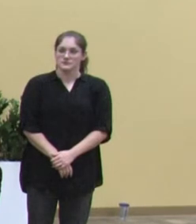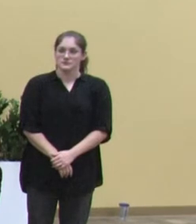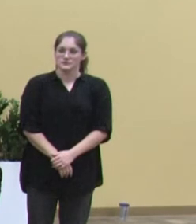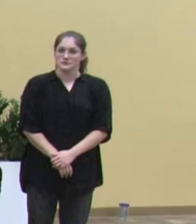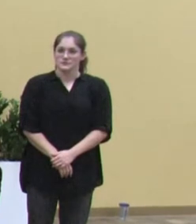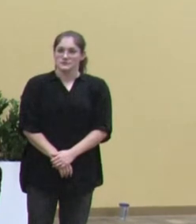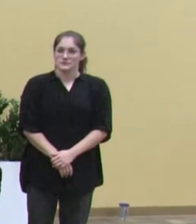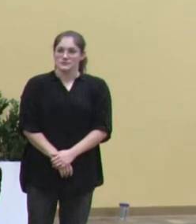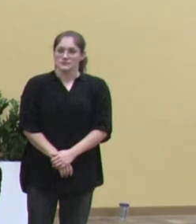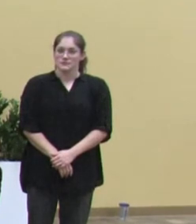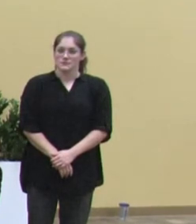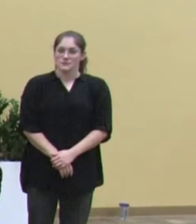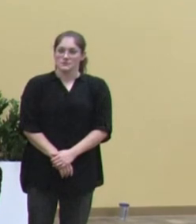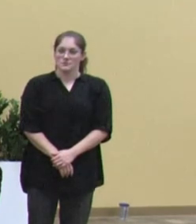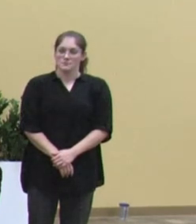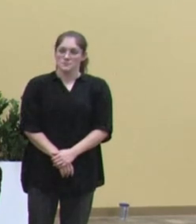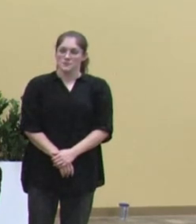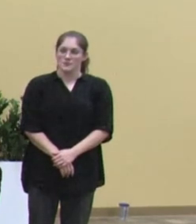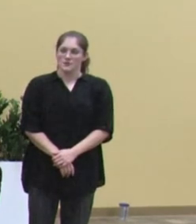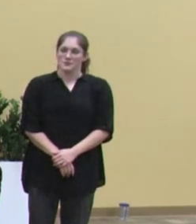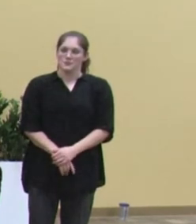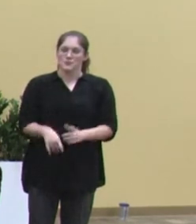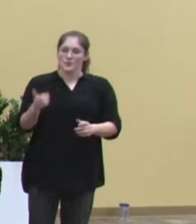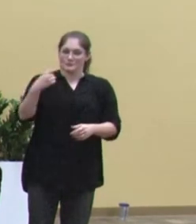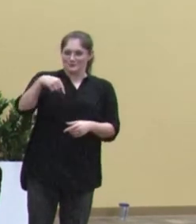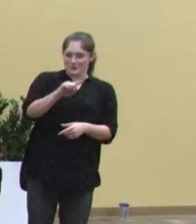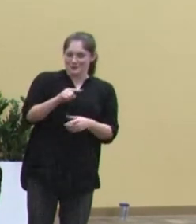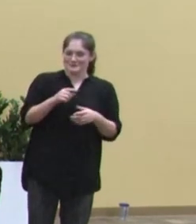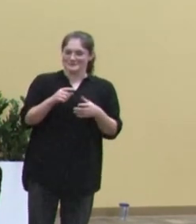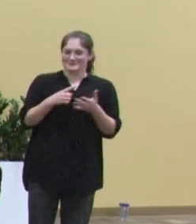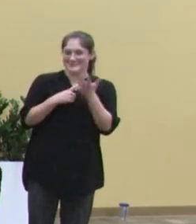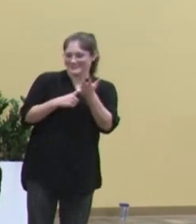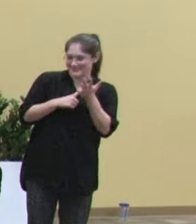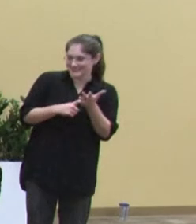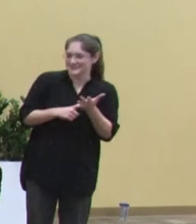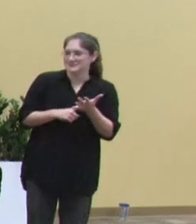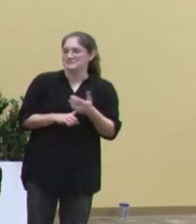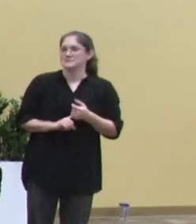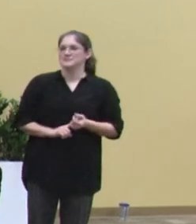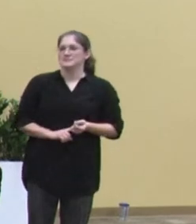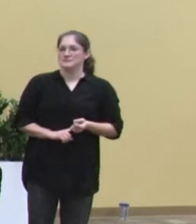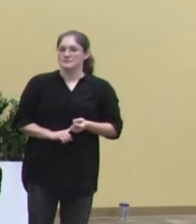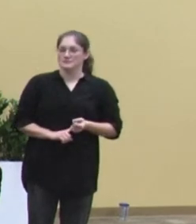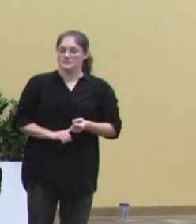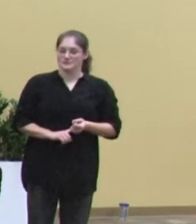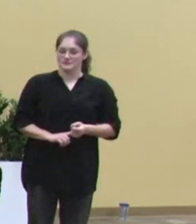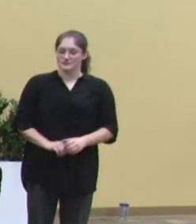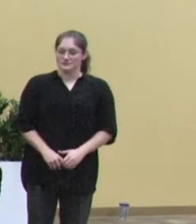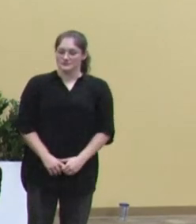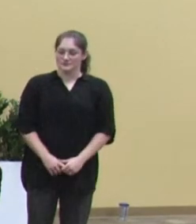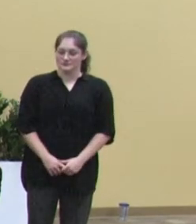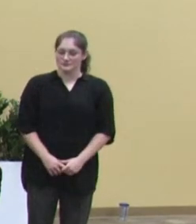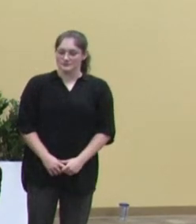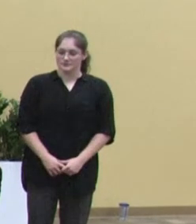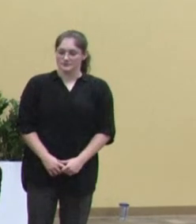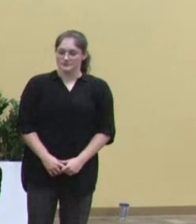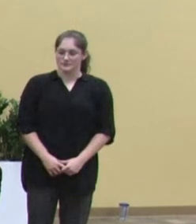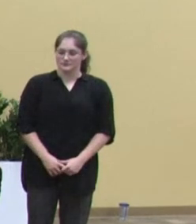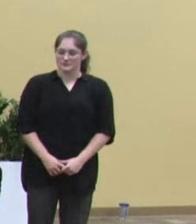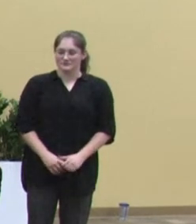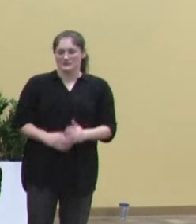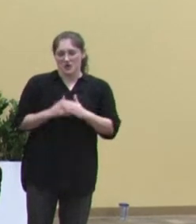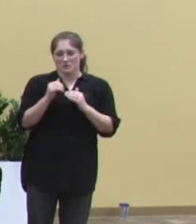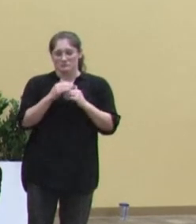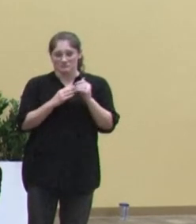what Mr. Wyatt and I, and you now, Chris, in your role as chair of our organization, we're pretty